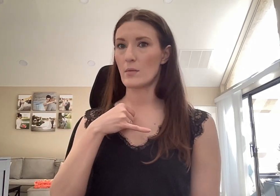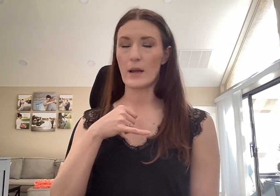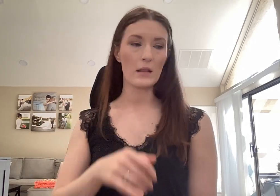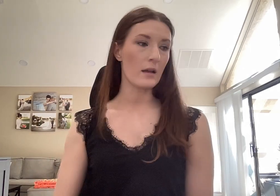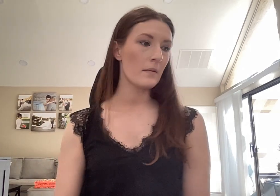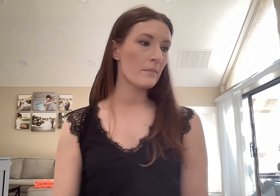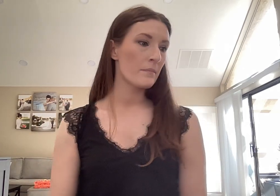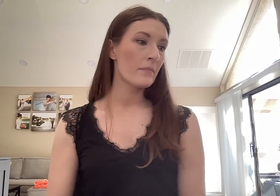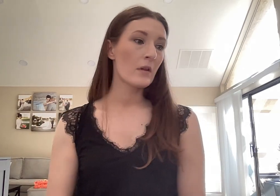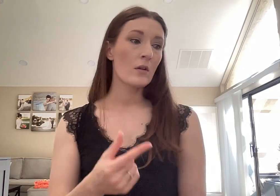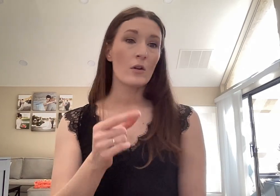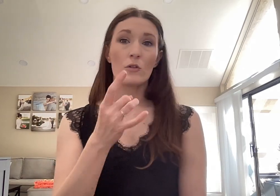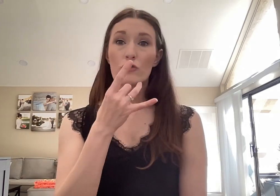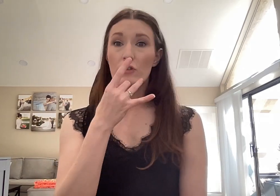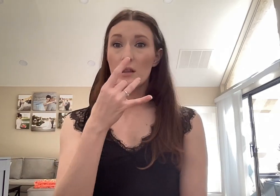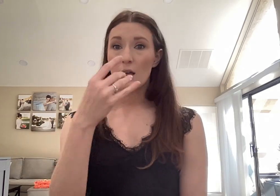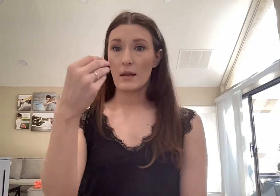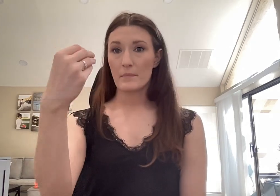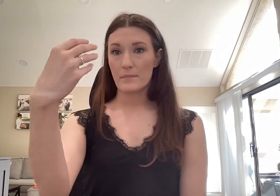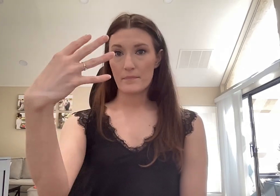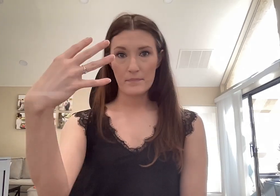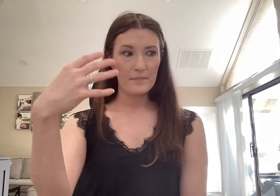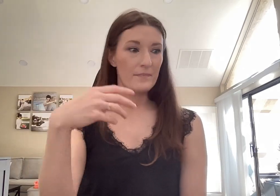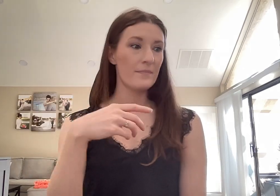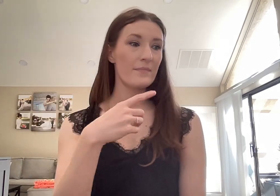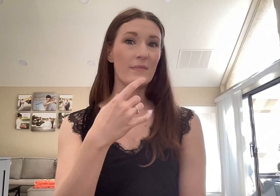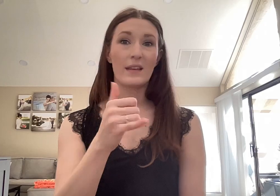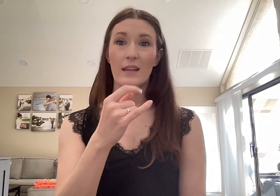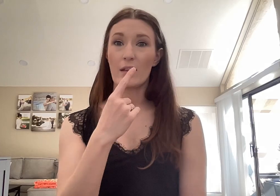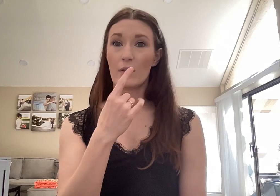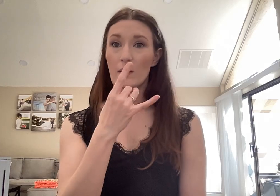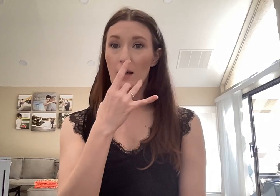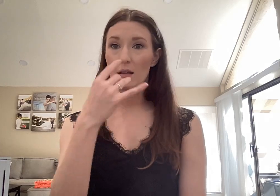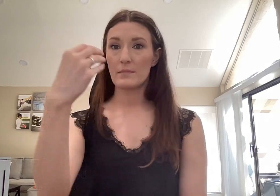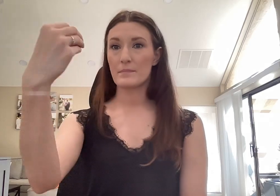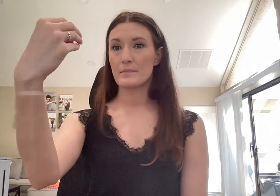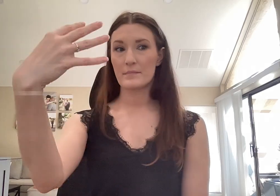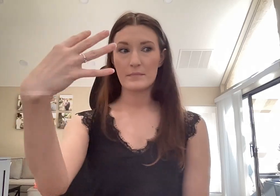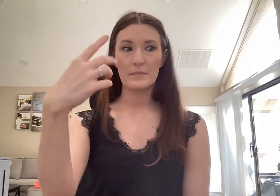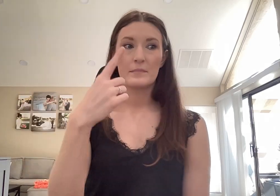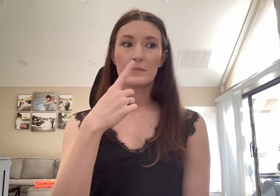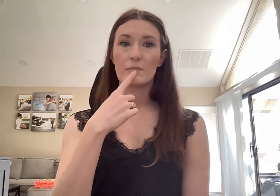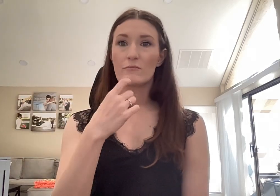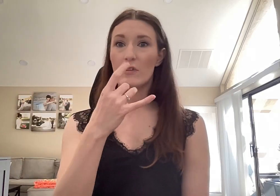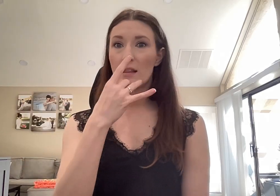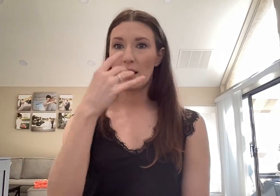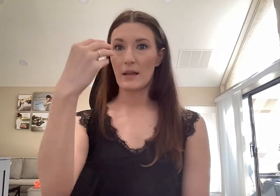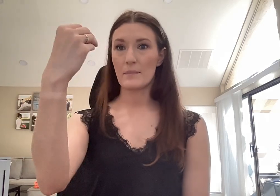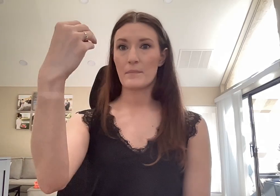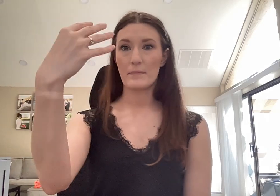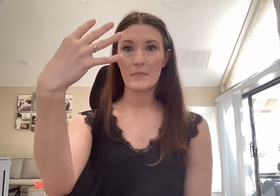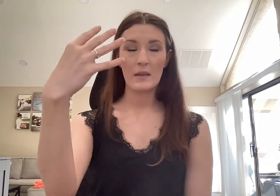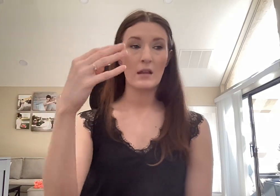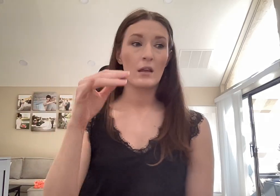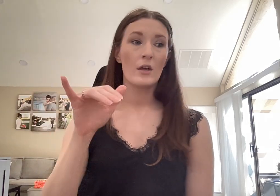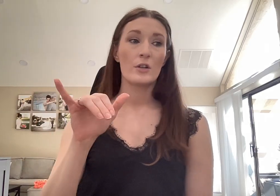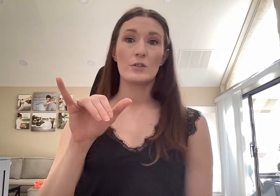white line. Green light, yellow light, red light. So